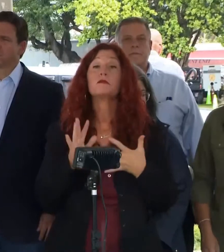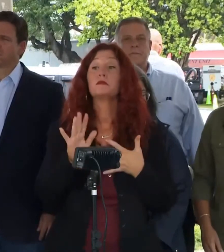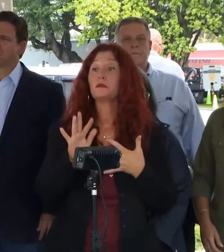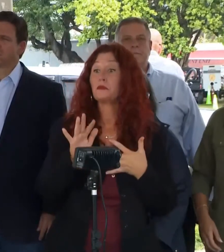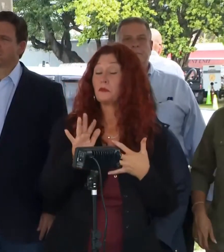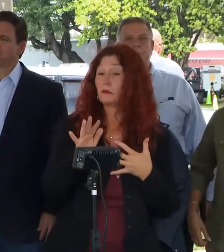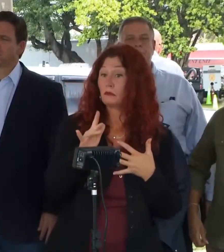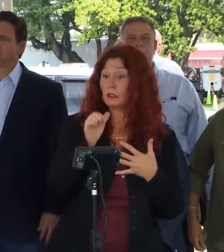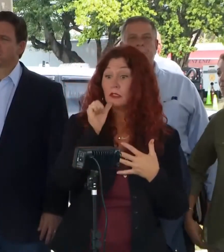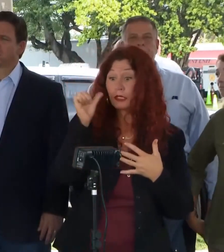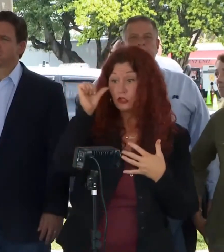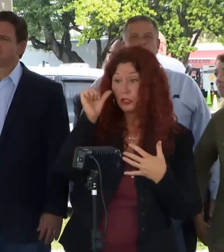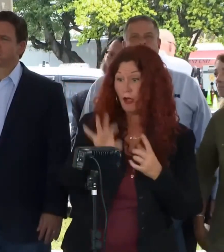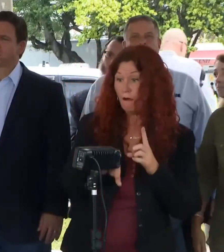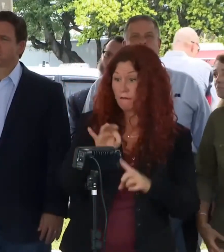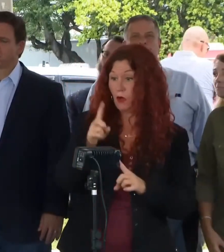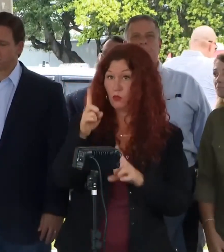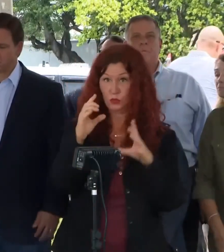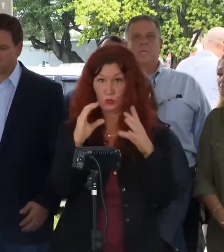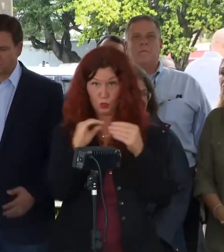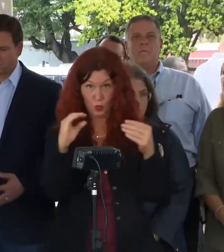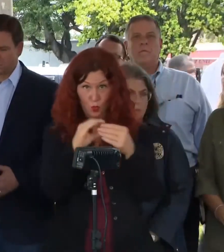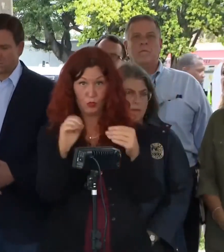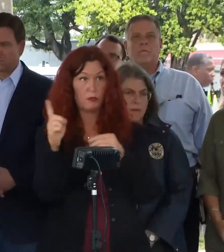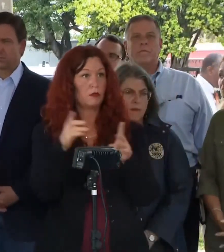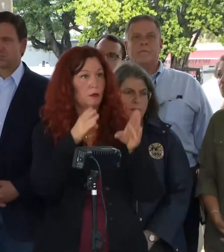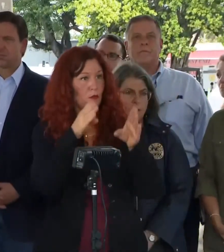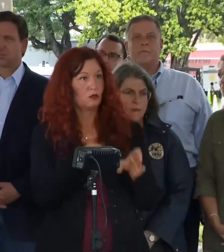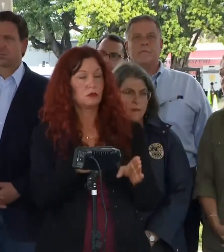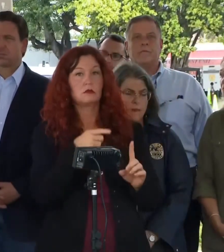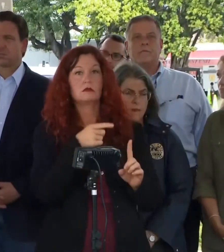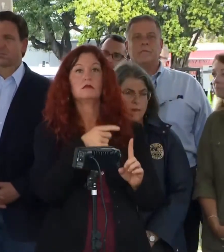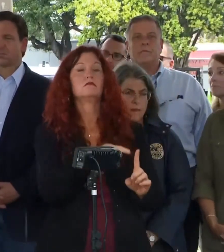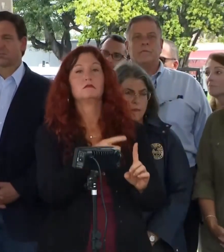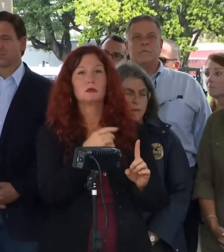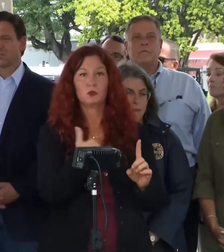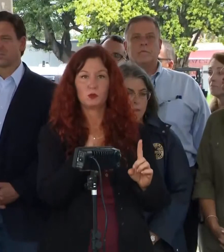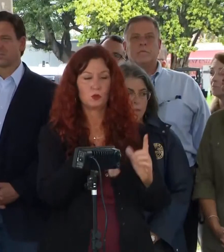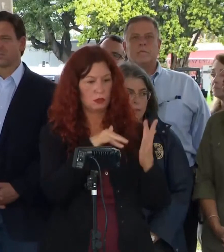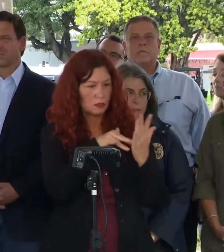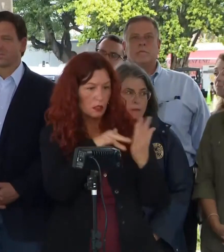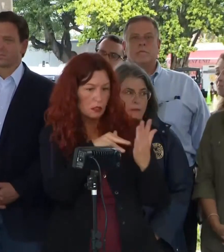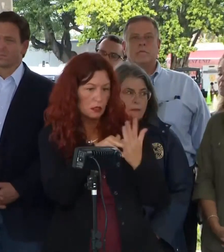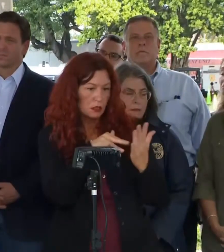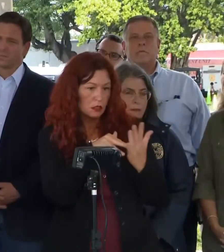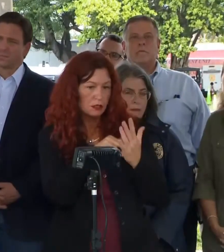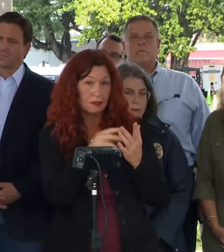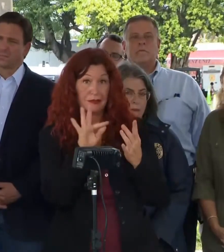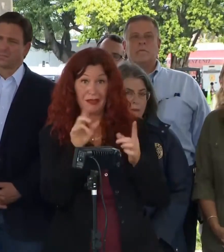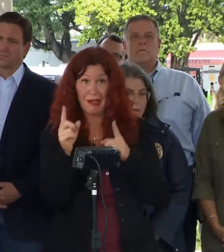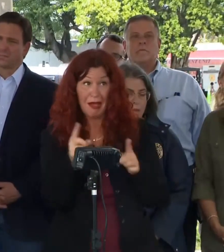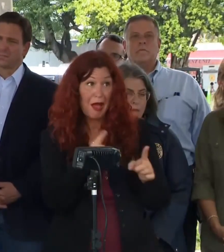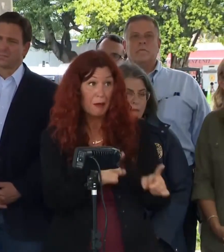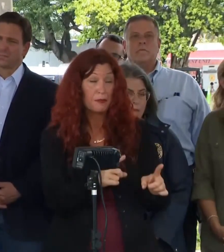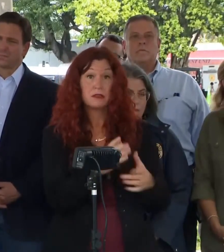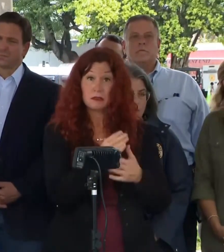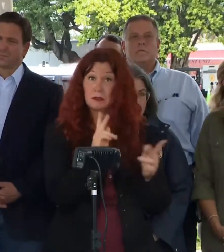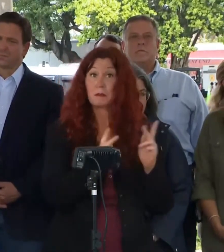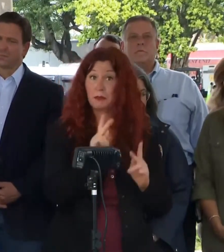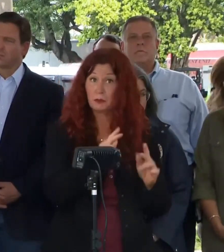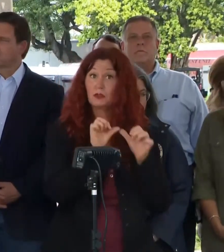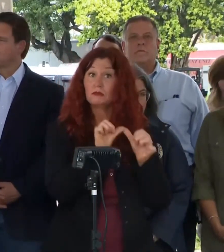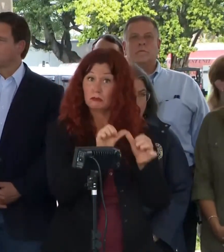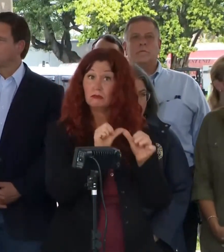sent, which dealt exactly with that point. And I thought it was very important to let the family members know, so I stood